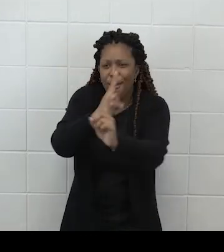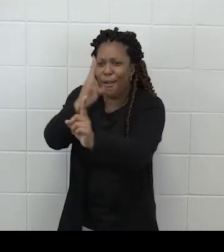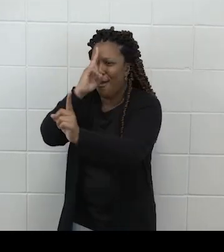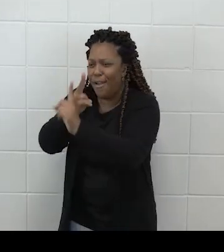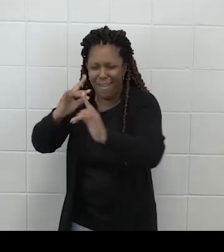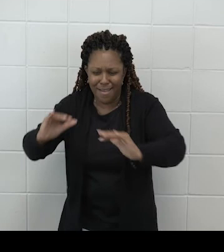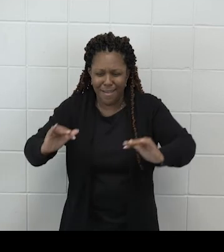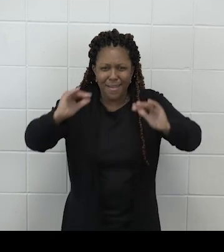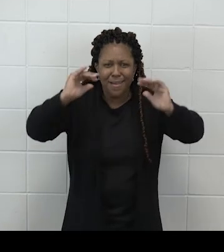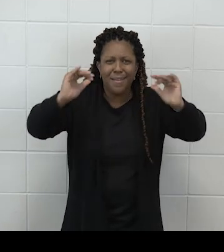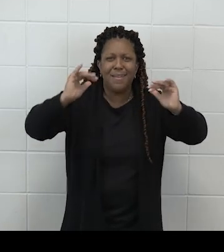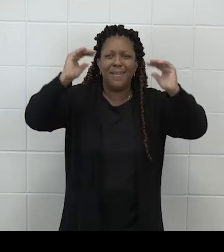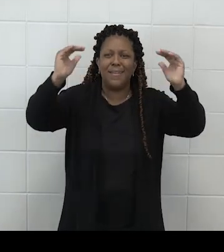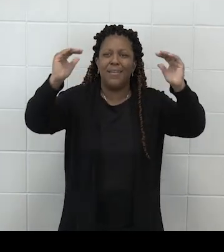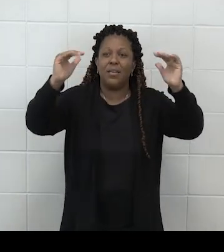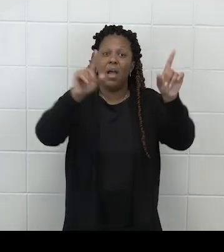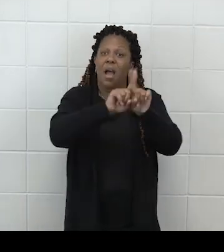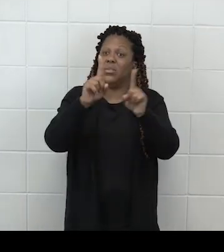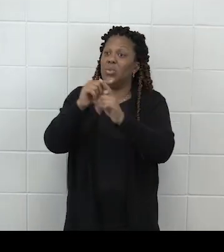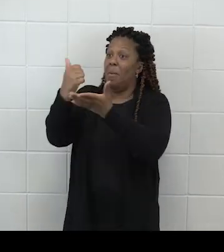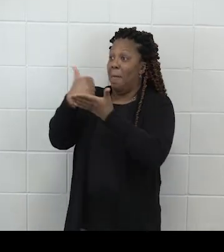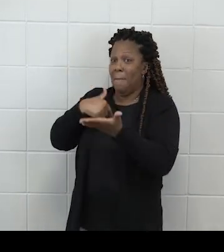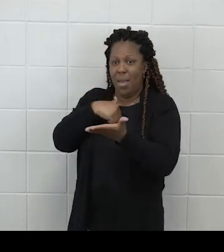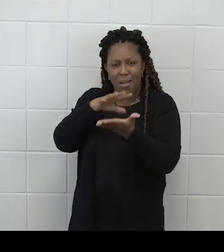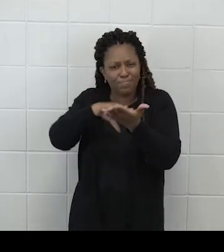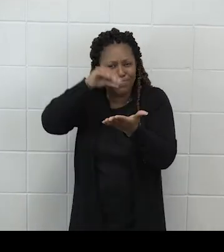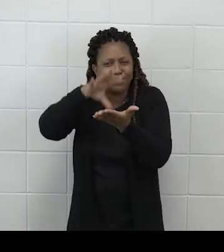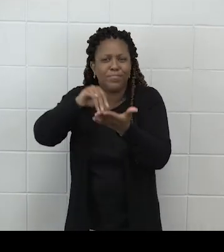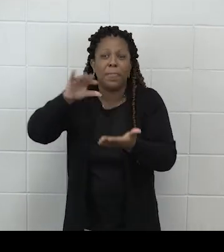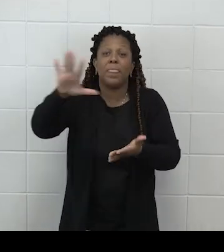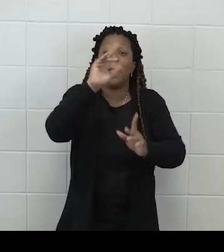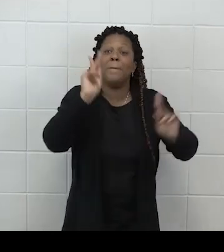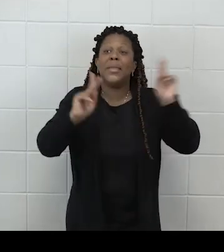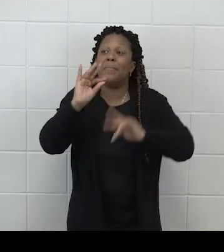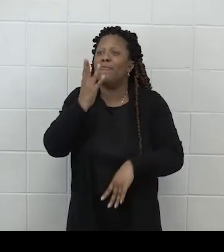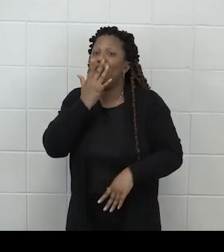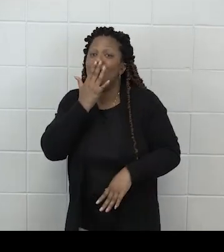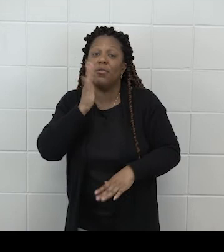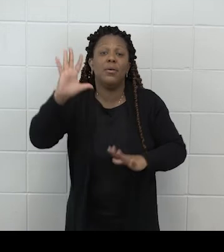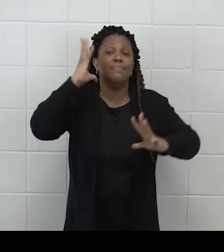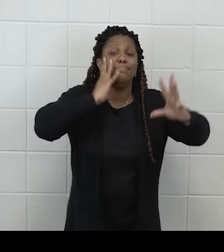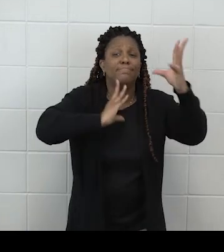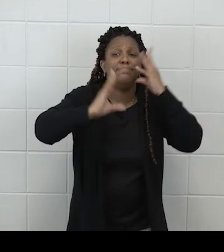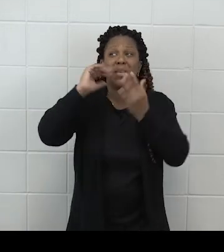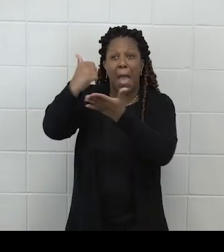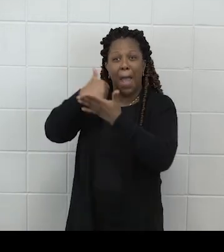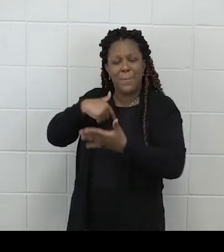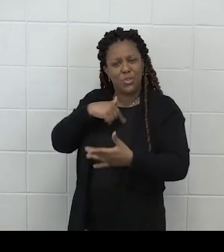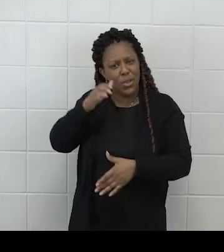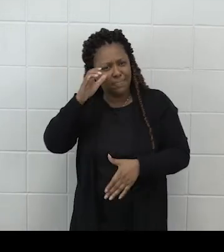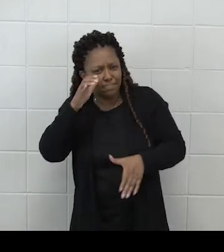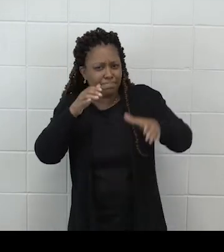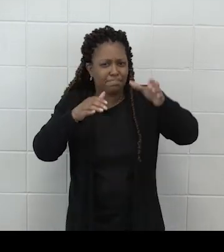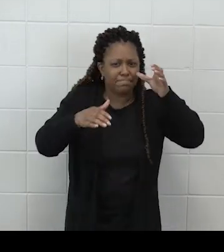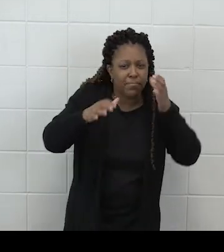Open our ears to listen to and learn from the experiences of people of color. Open our mouths to